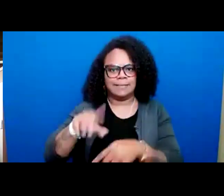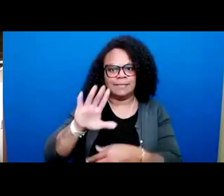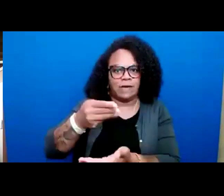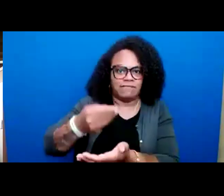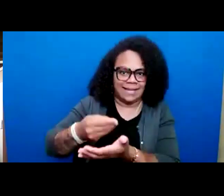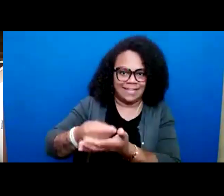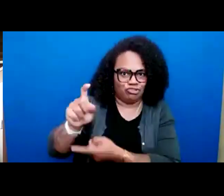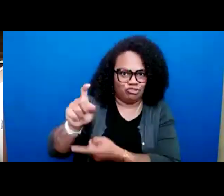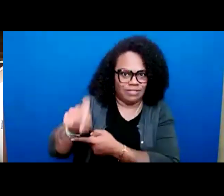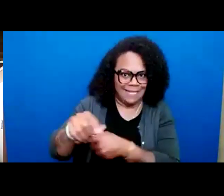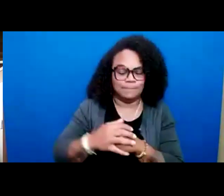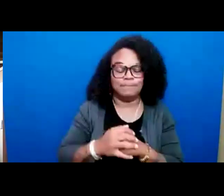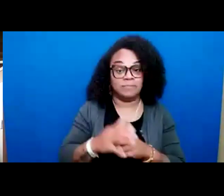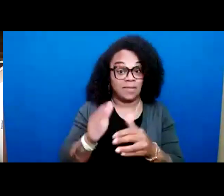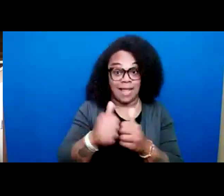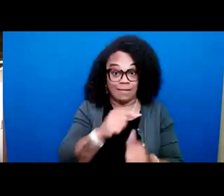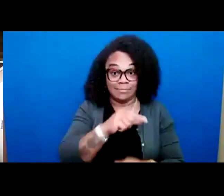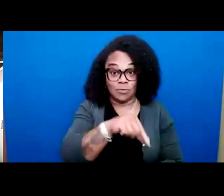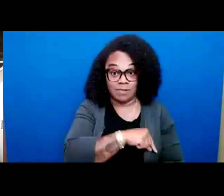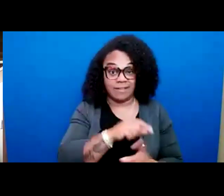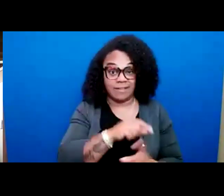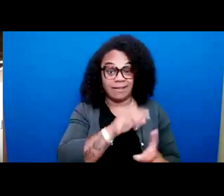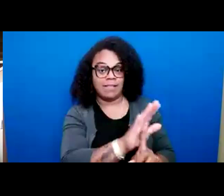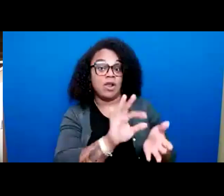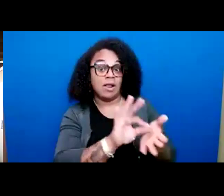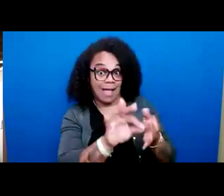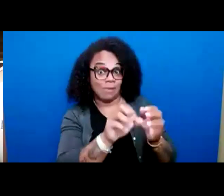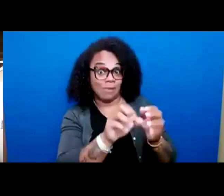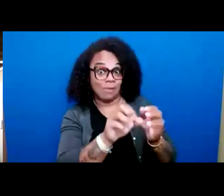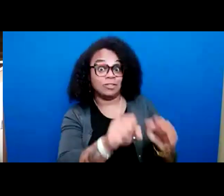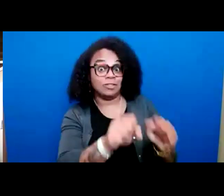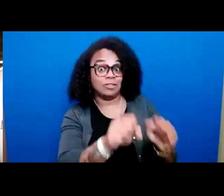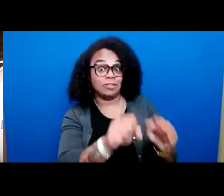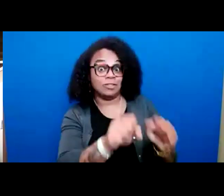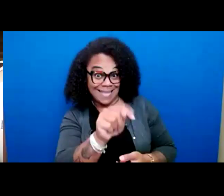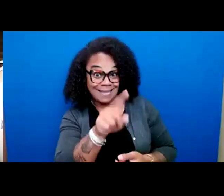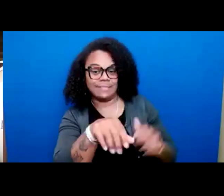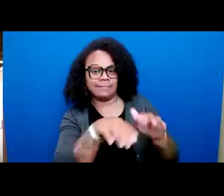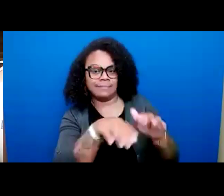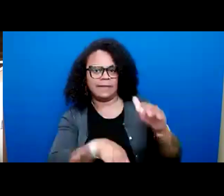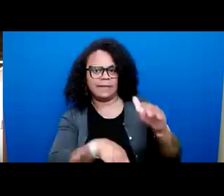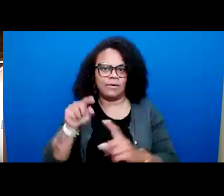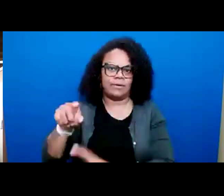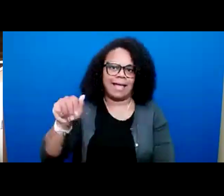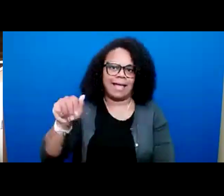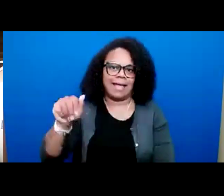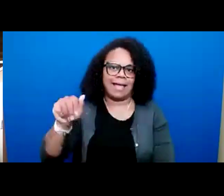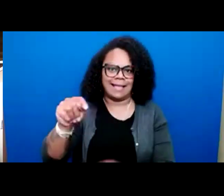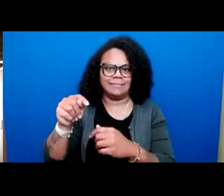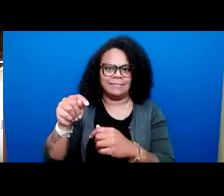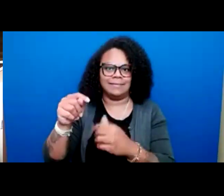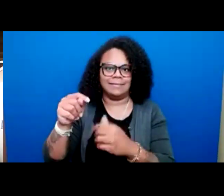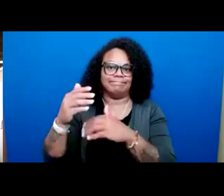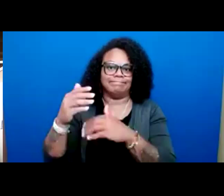be eligible, the person's countable assets must be below the asset limit. And that's $2,000 for a